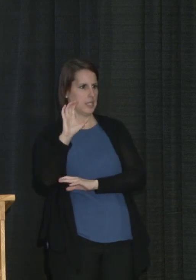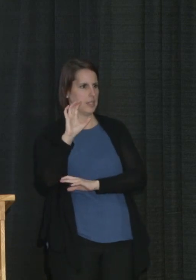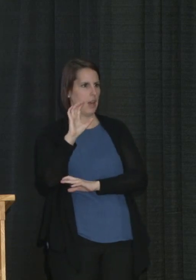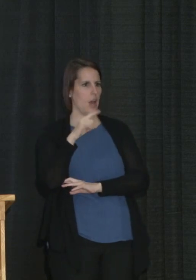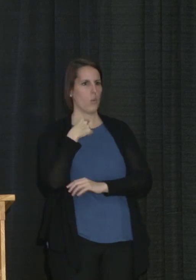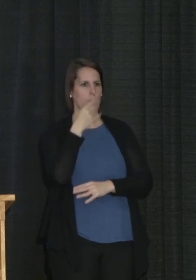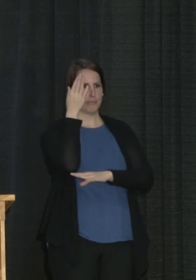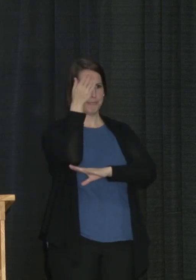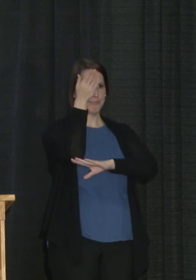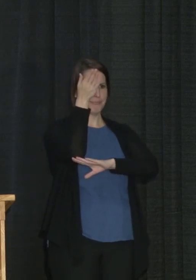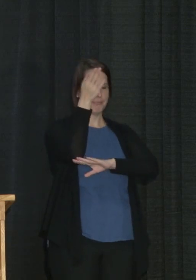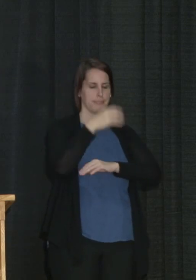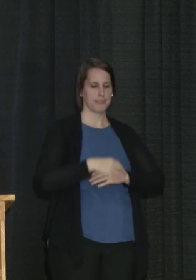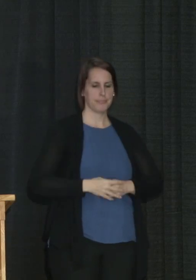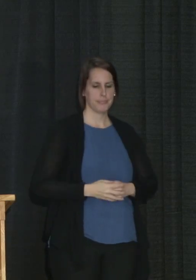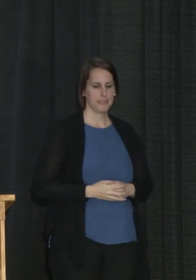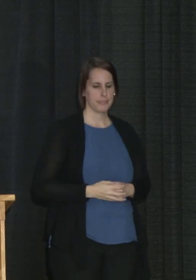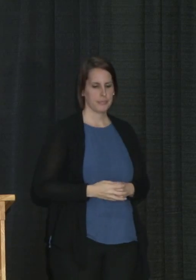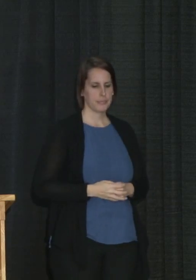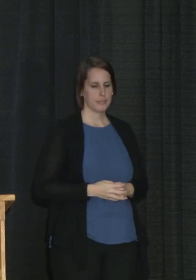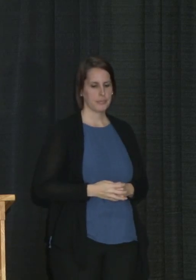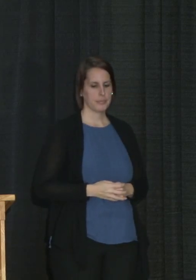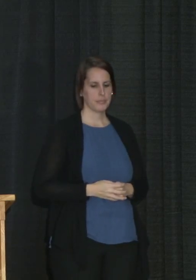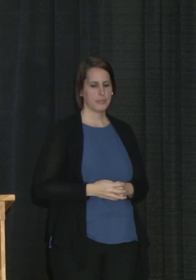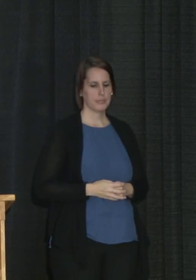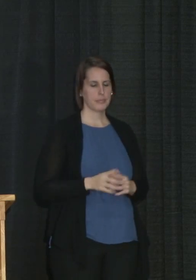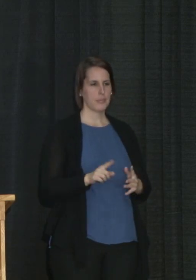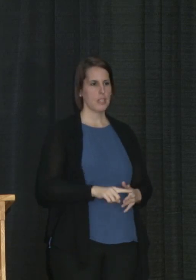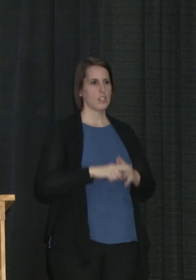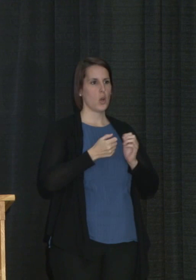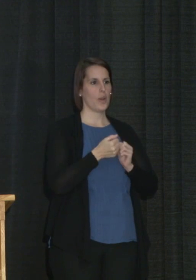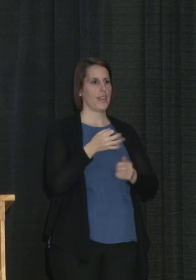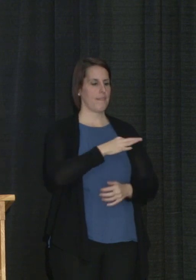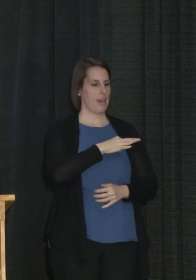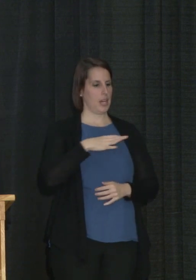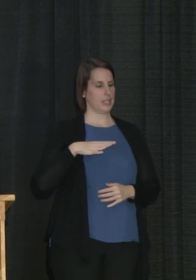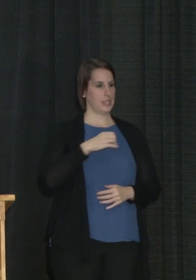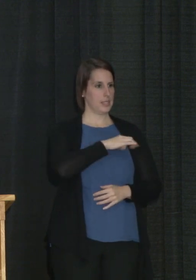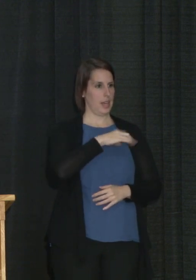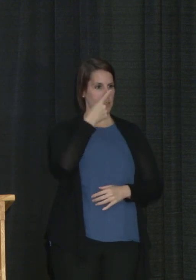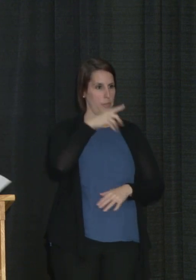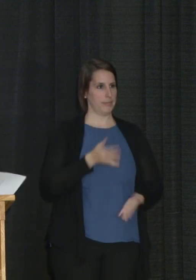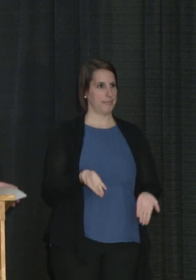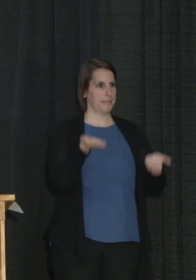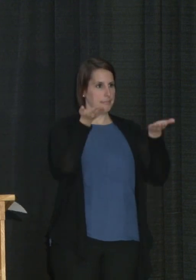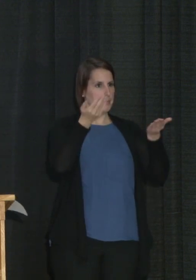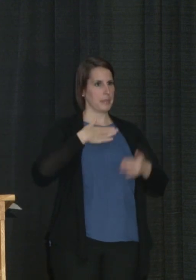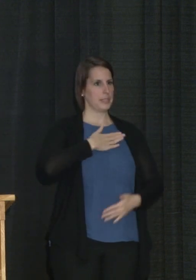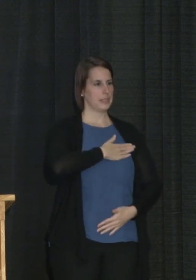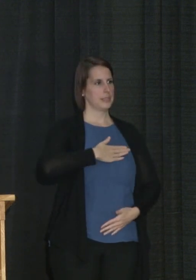address. I would like to begin by asking faculty and staff to please stand.